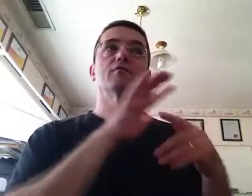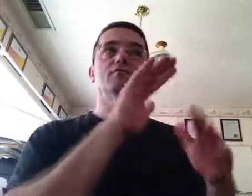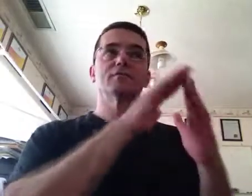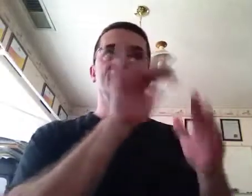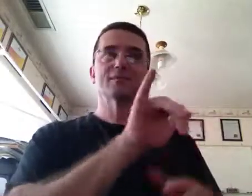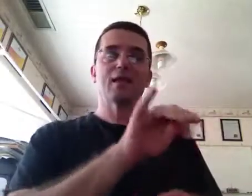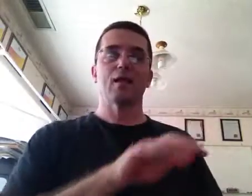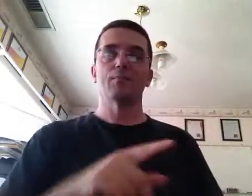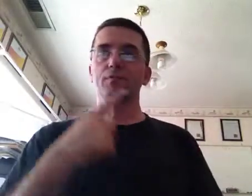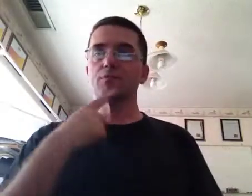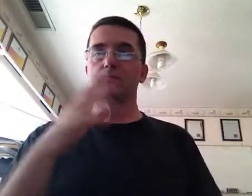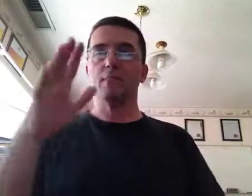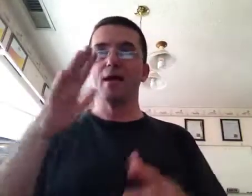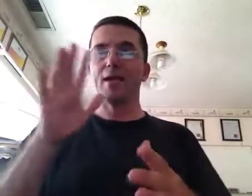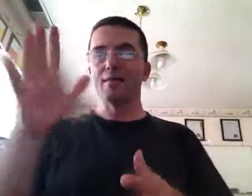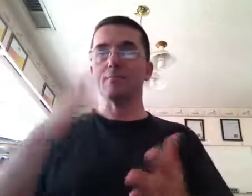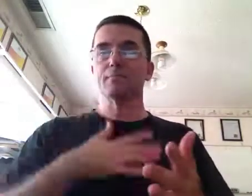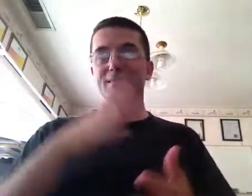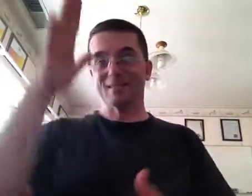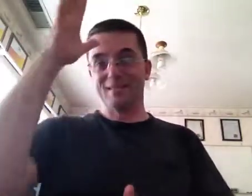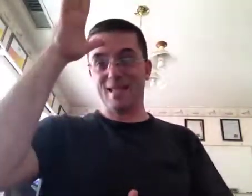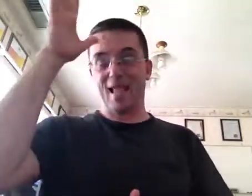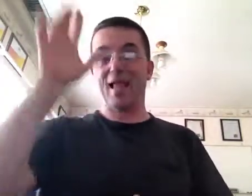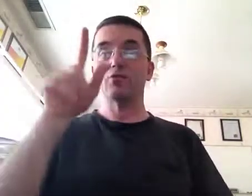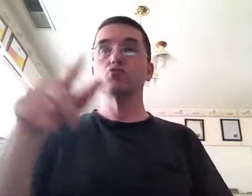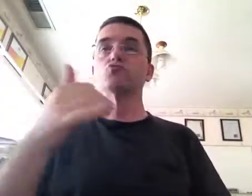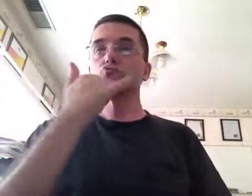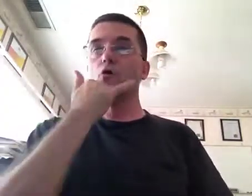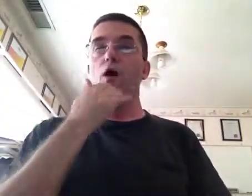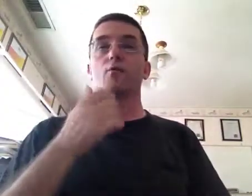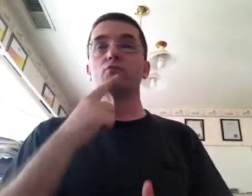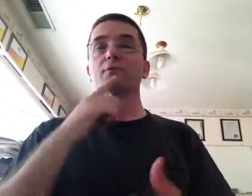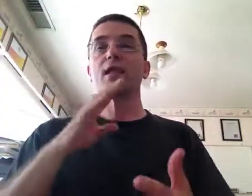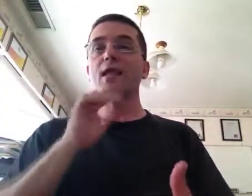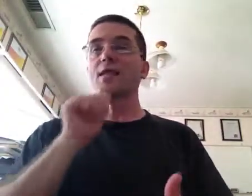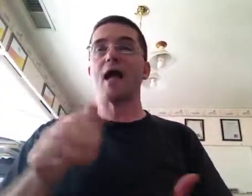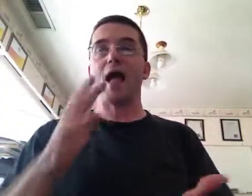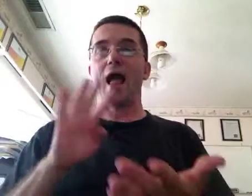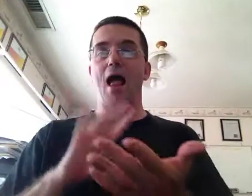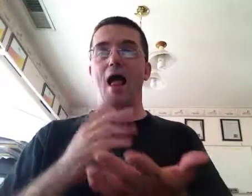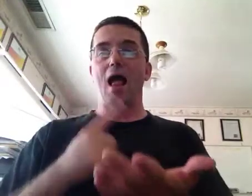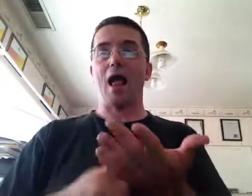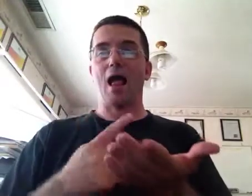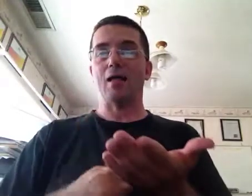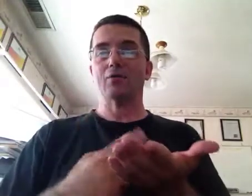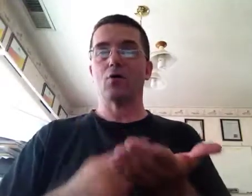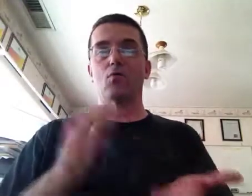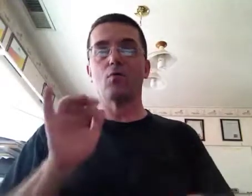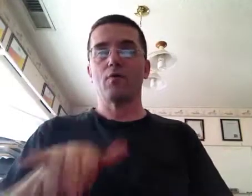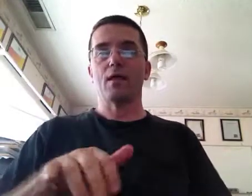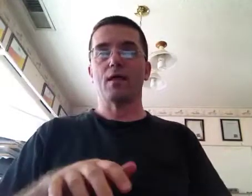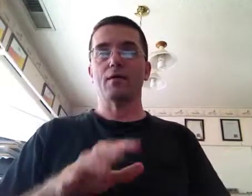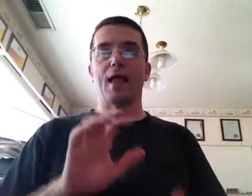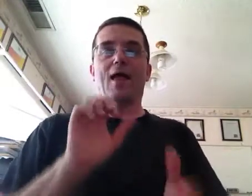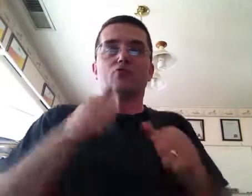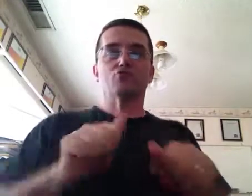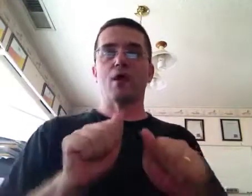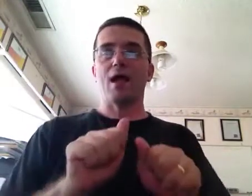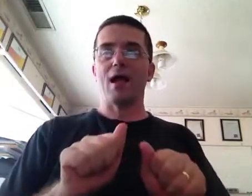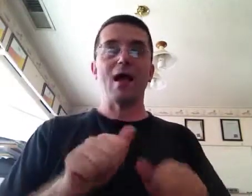the answer is, Dad, we can't talk about this because you're wrong. Yeah, and that just doesn't sit. I've tried that approach, and that does not sit well with my